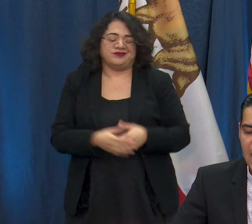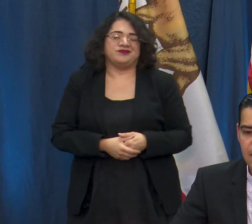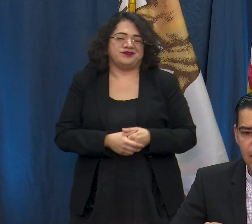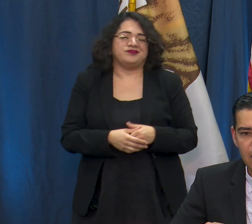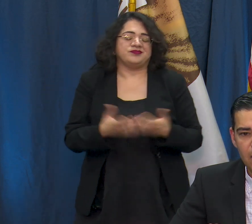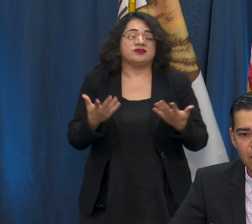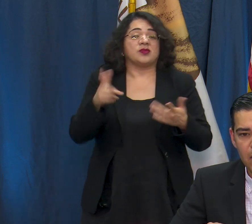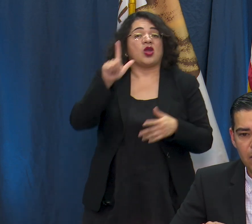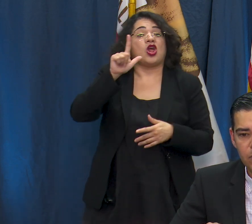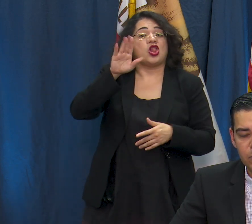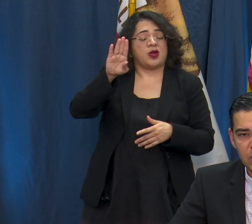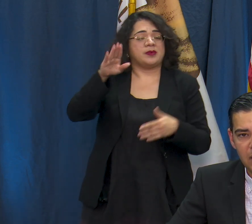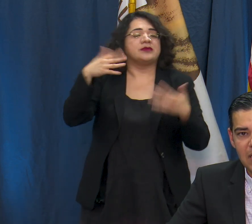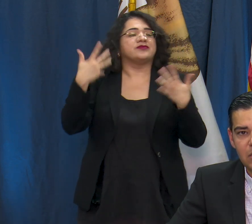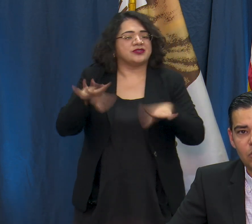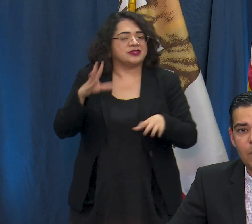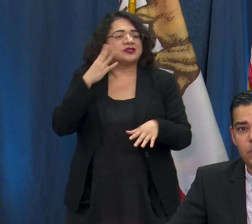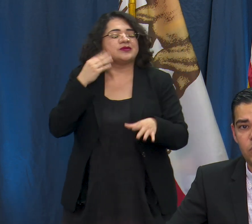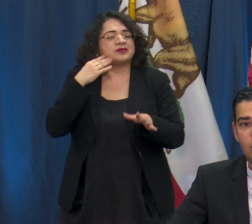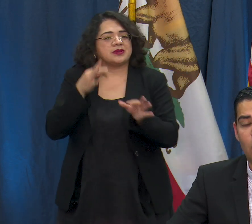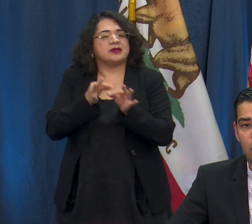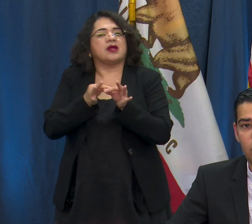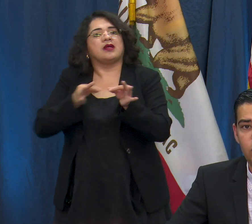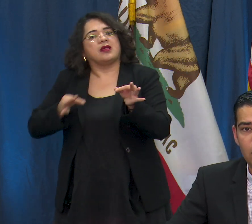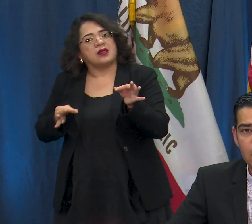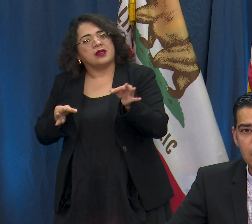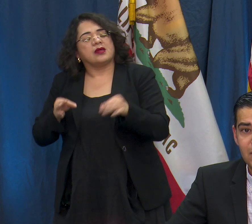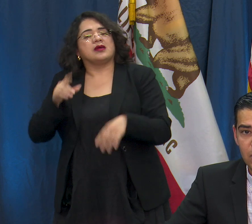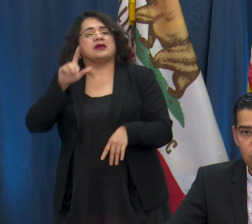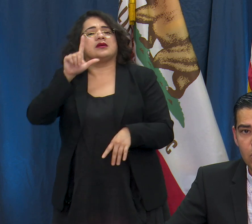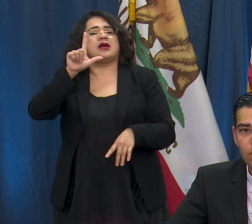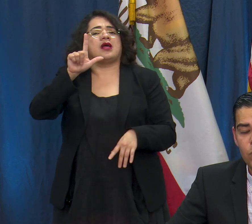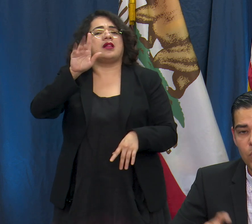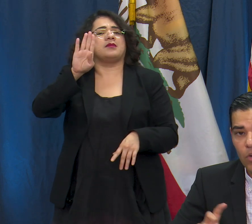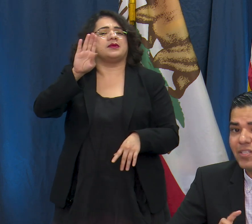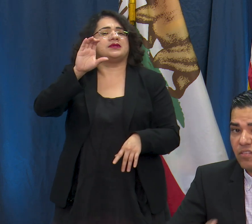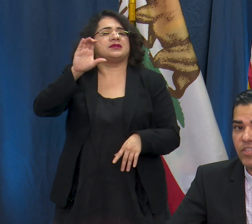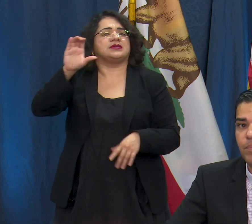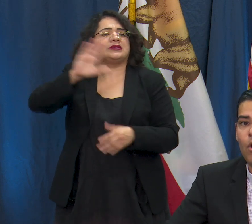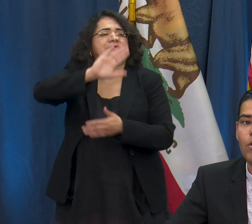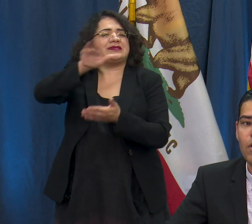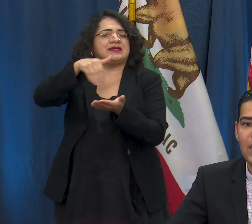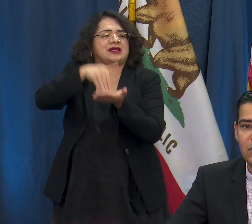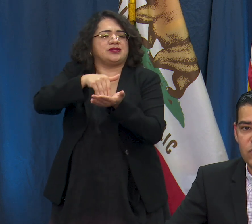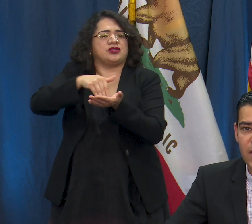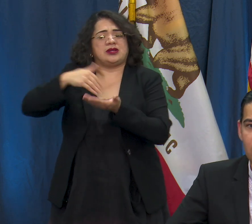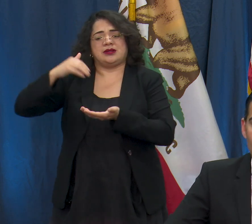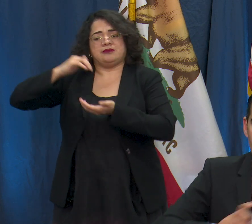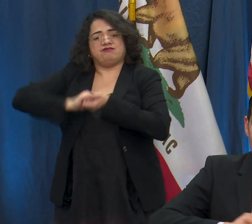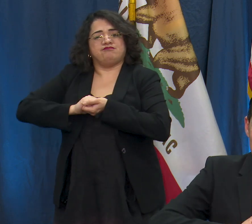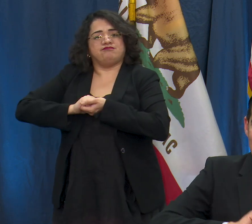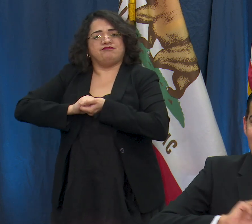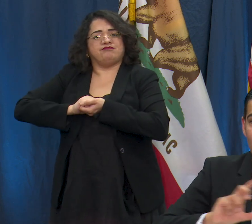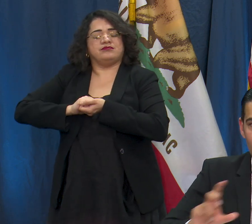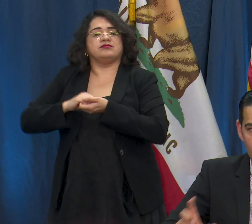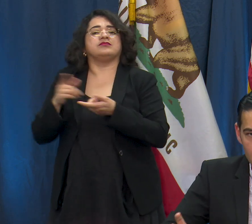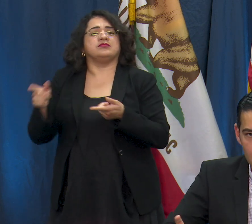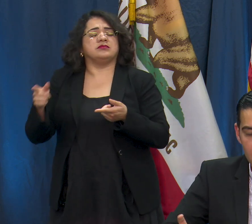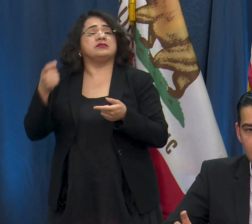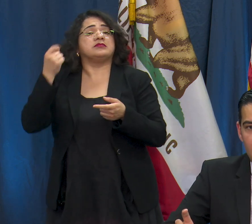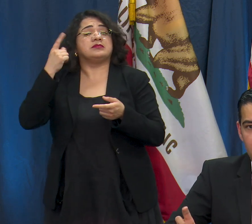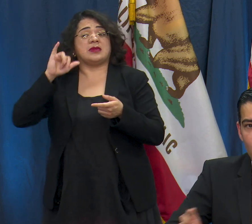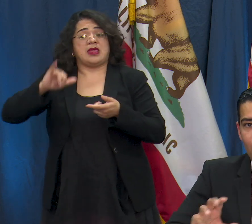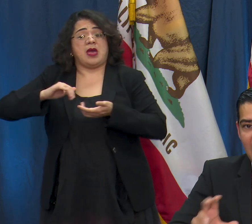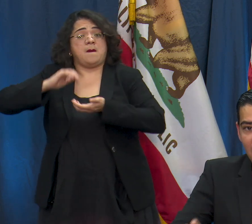we had some delays at the Long Beach City College Center with our testing partner on that site. There was a